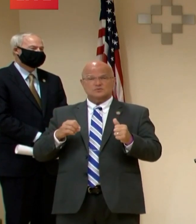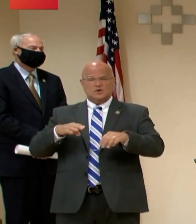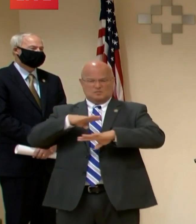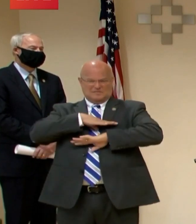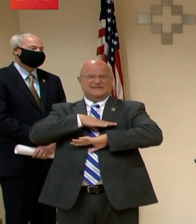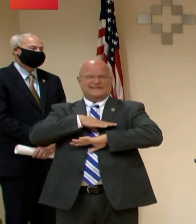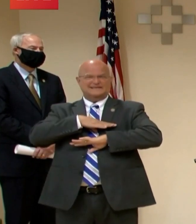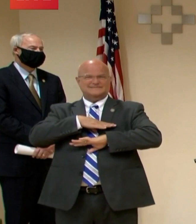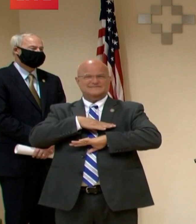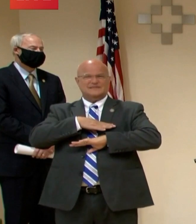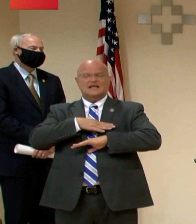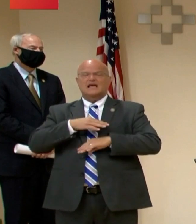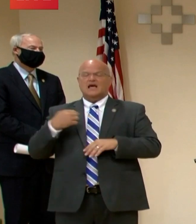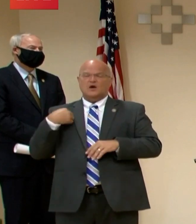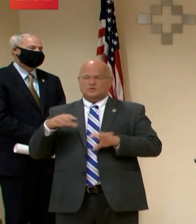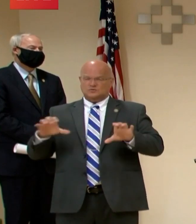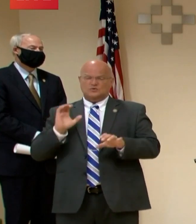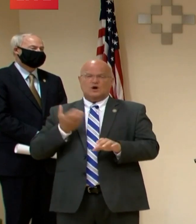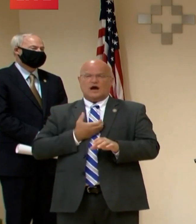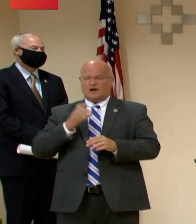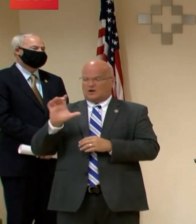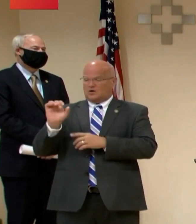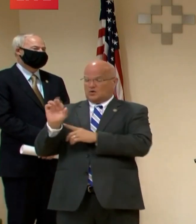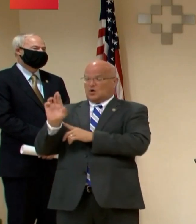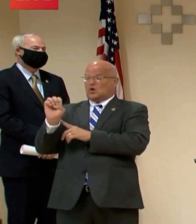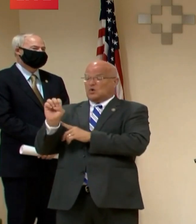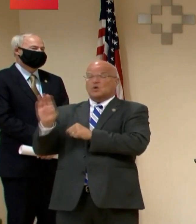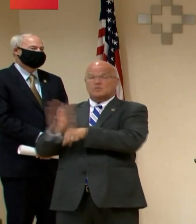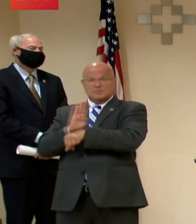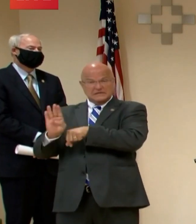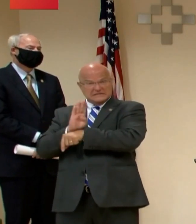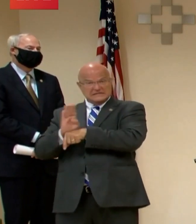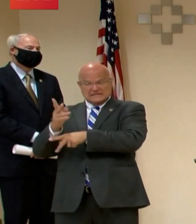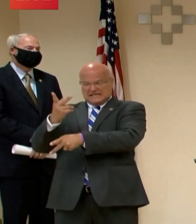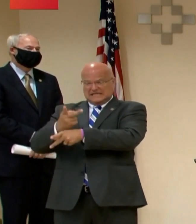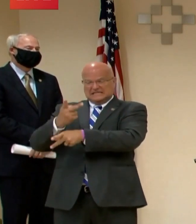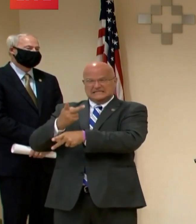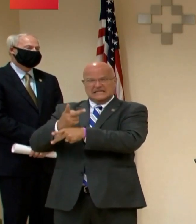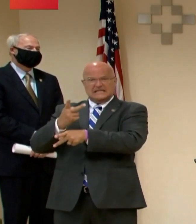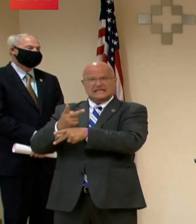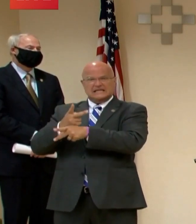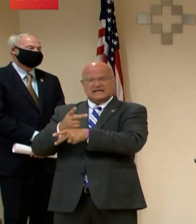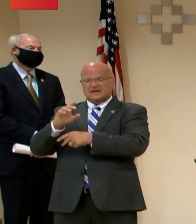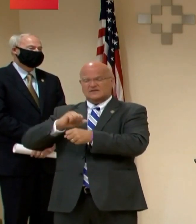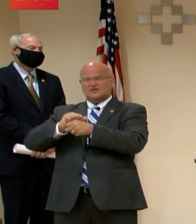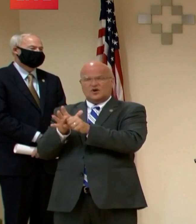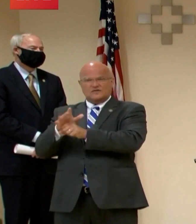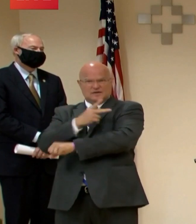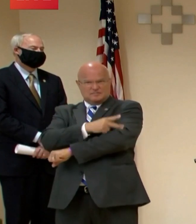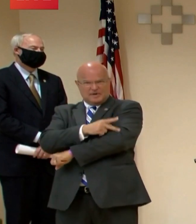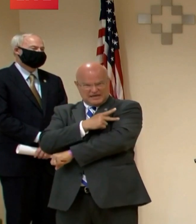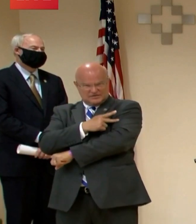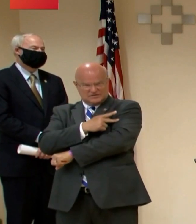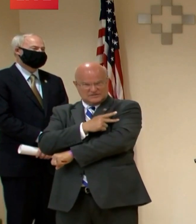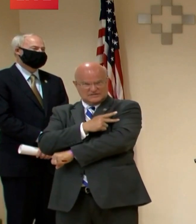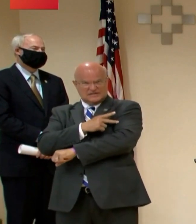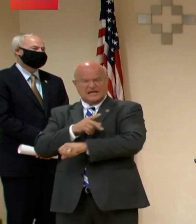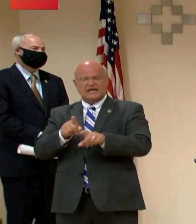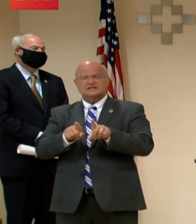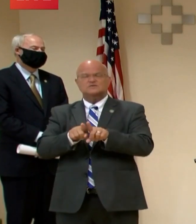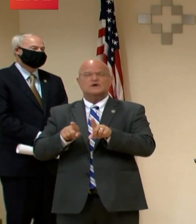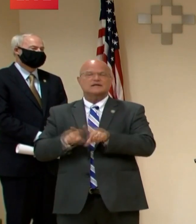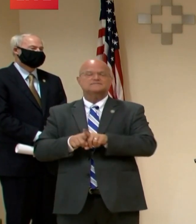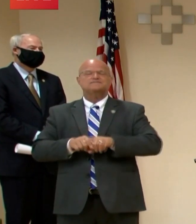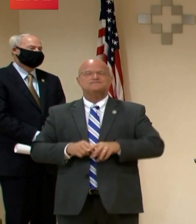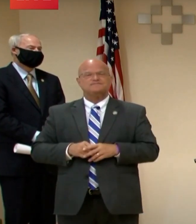that. We've been able to continue to do our core business and take care of those COVID patients as